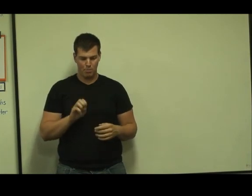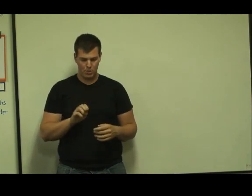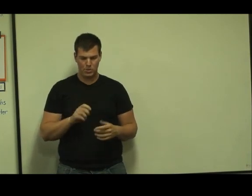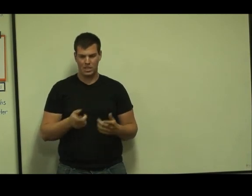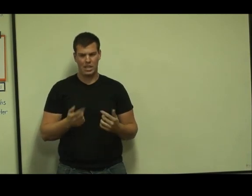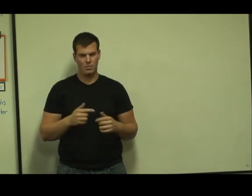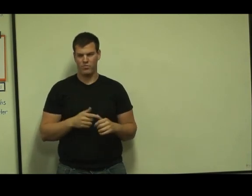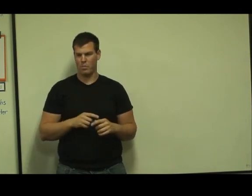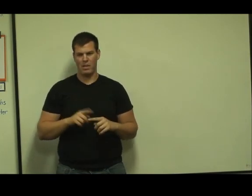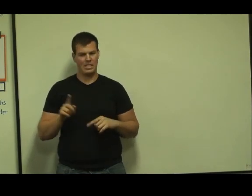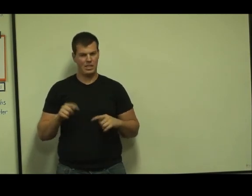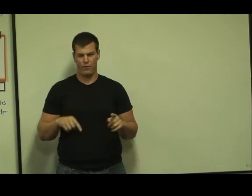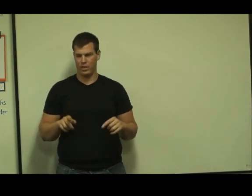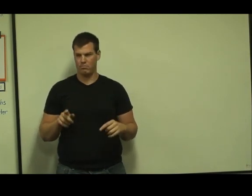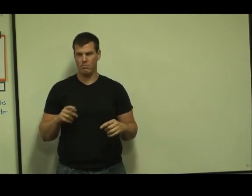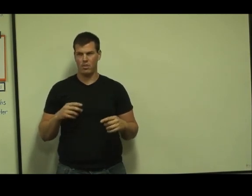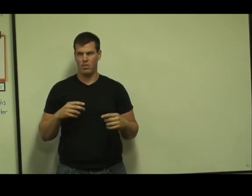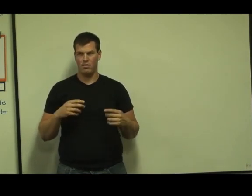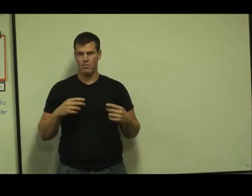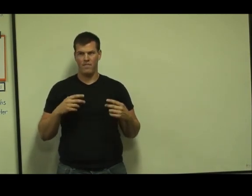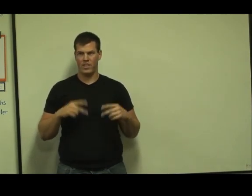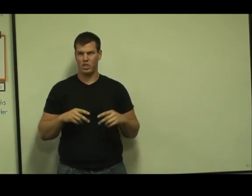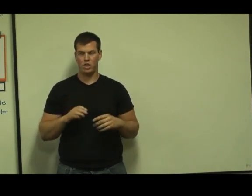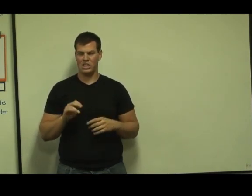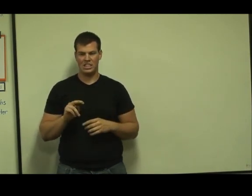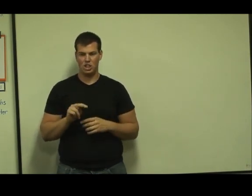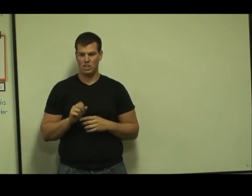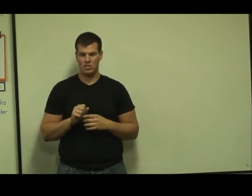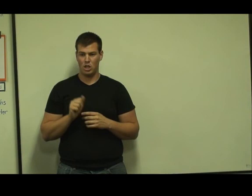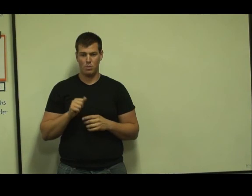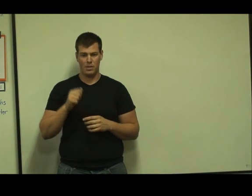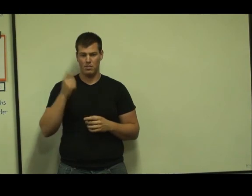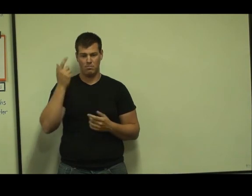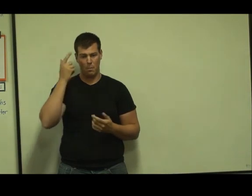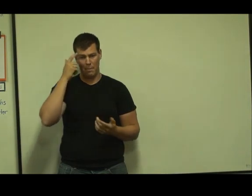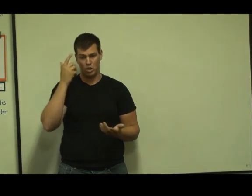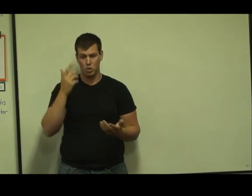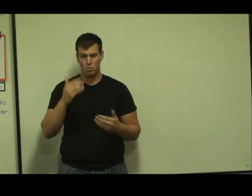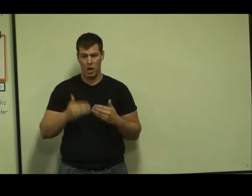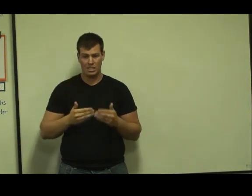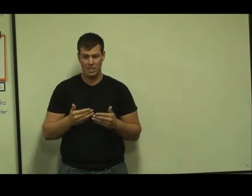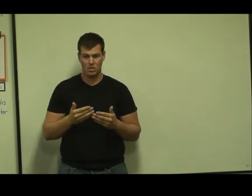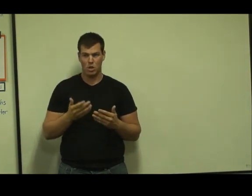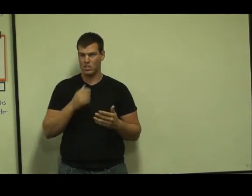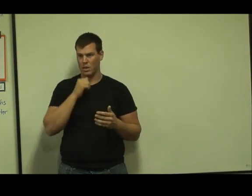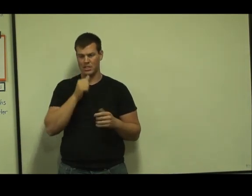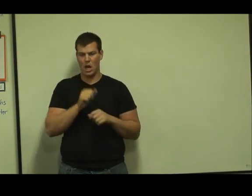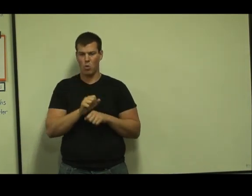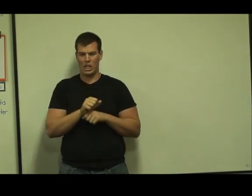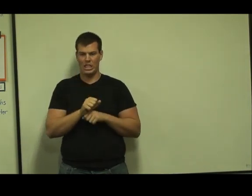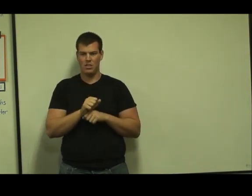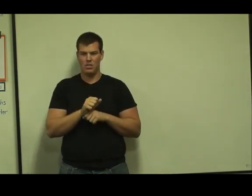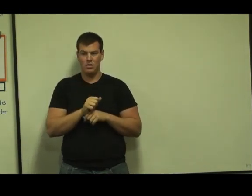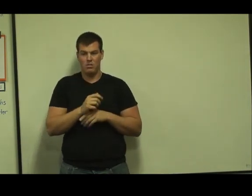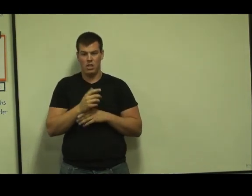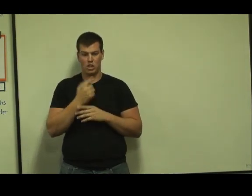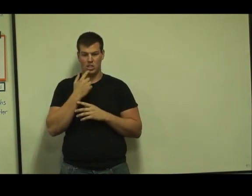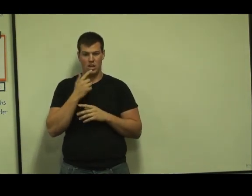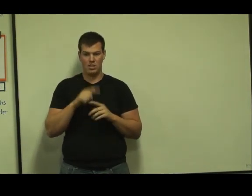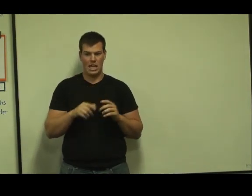You come from really different the condition could be a two project that is not working, and the third